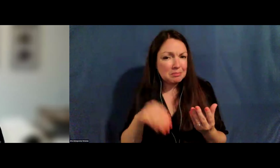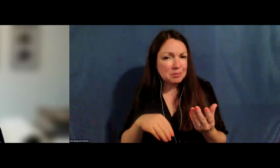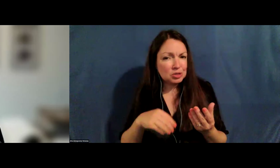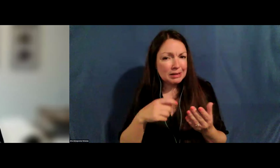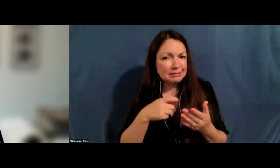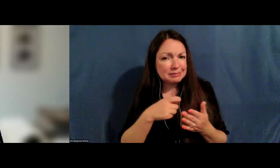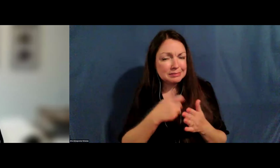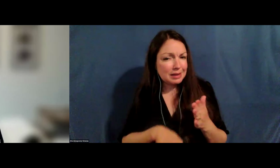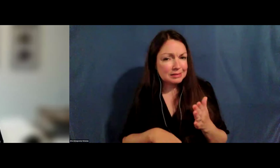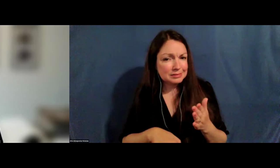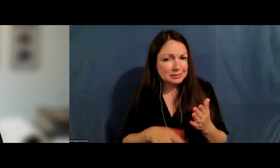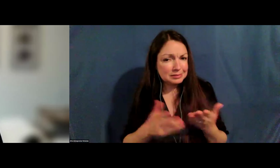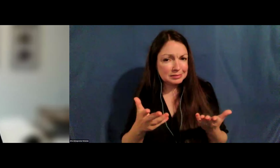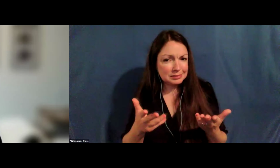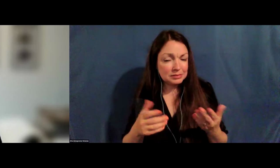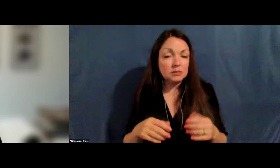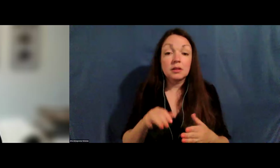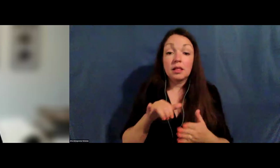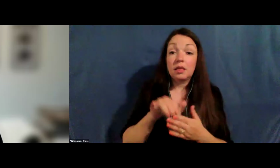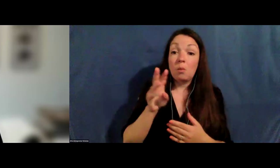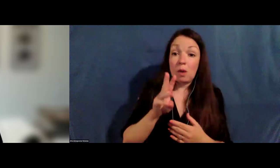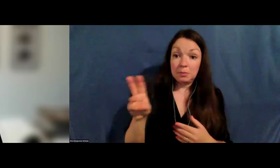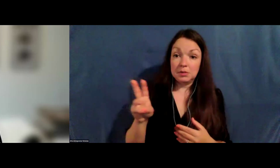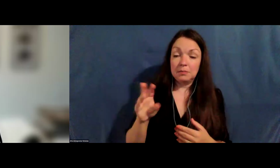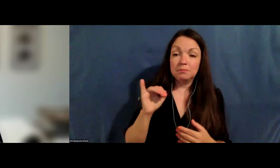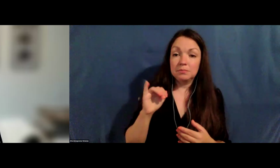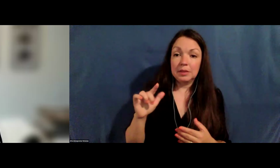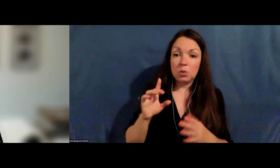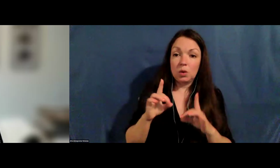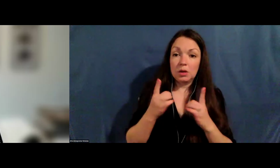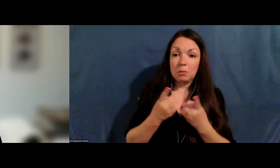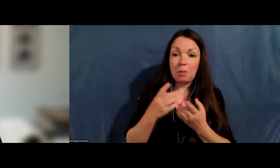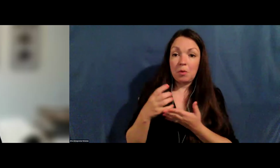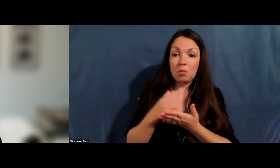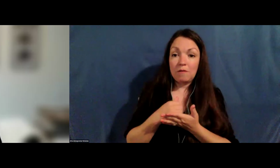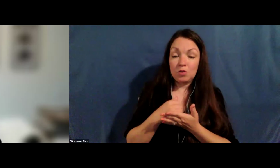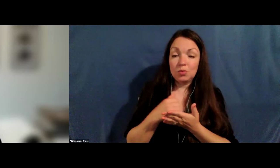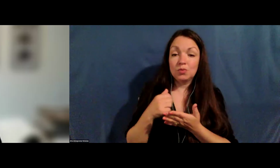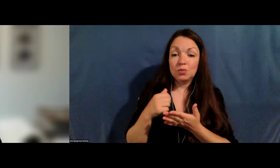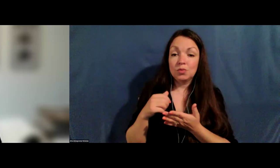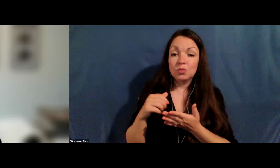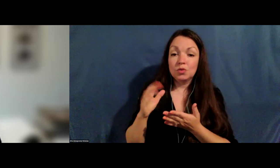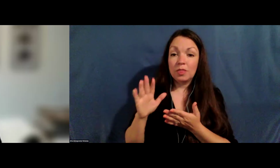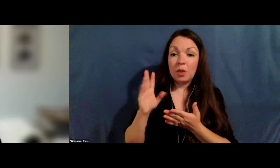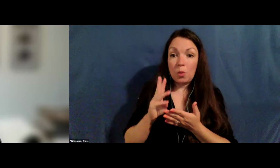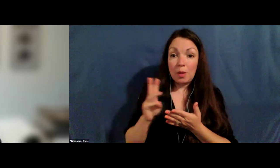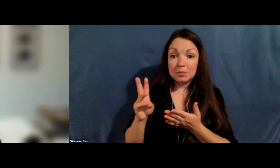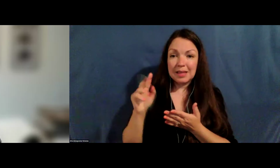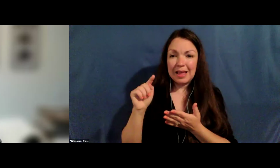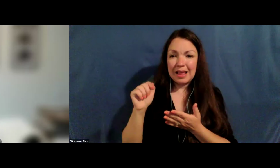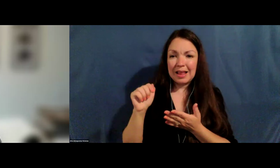sales? That website, the Illinois Department of Revenue's website, which generally is